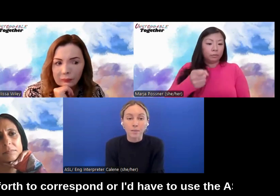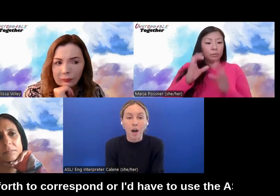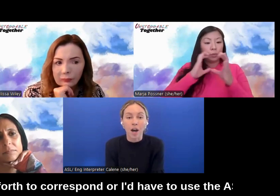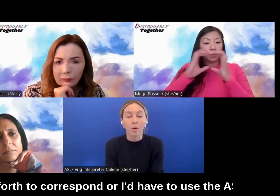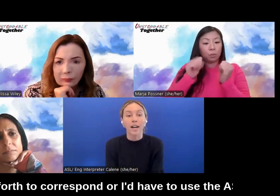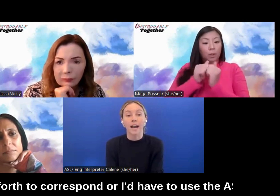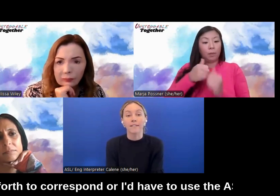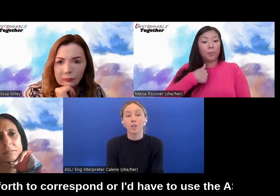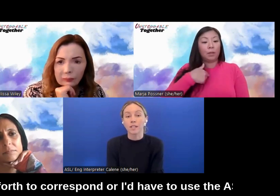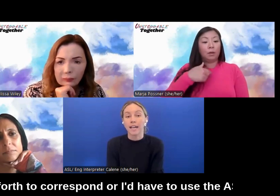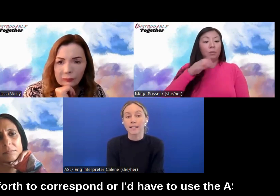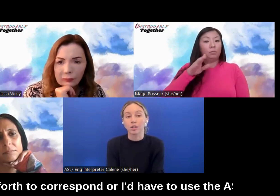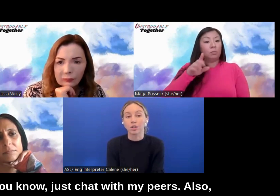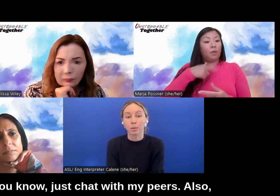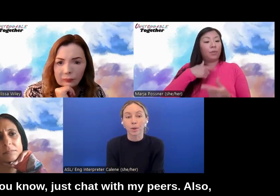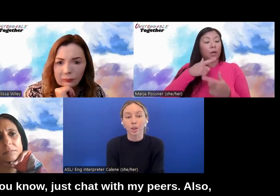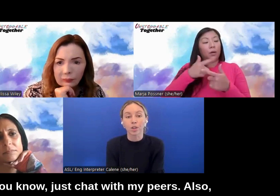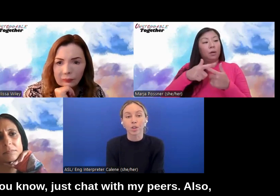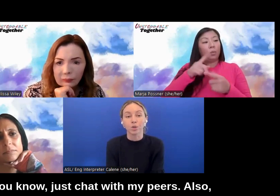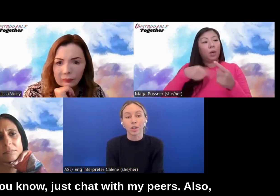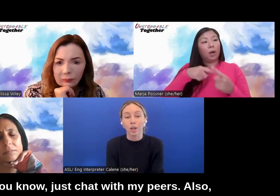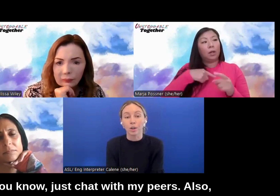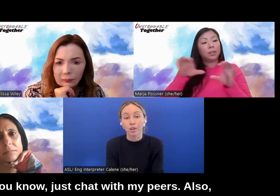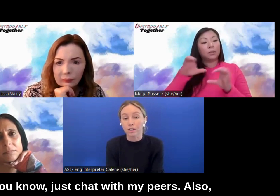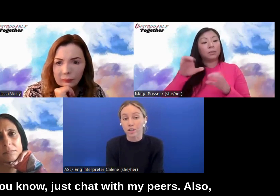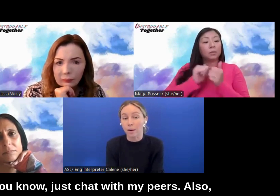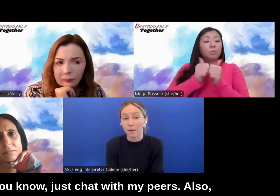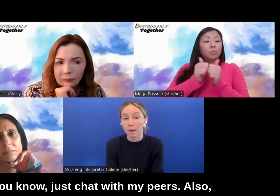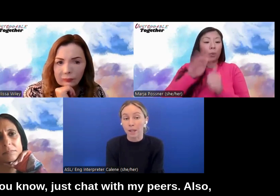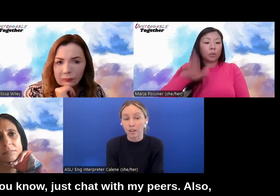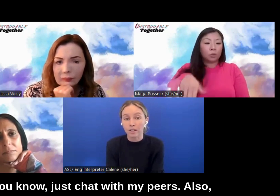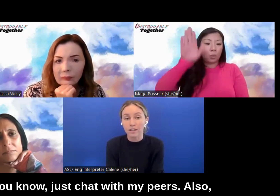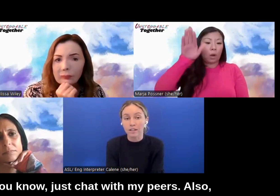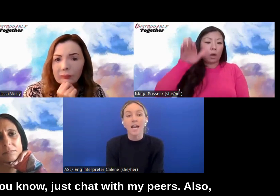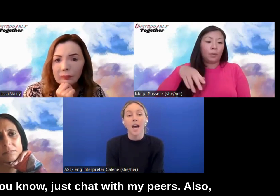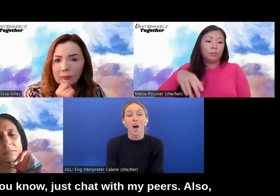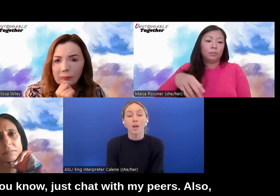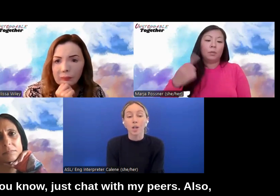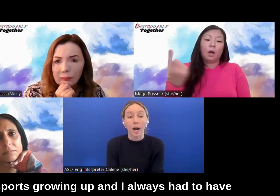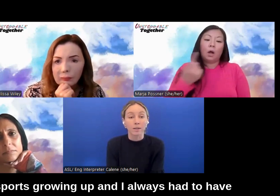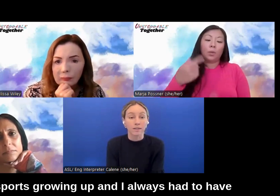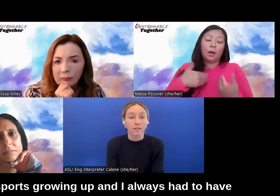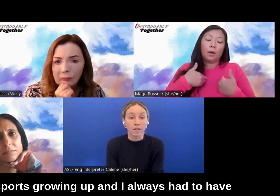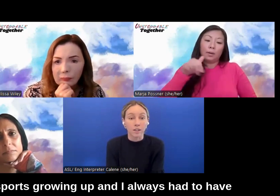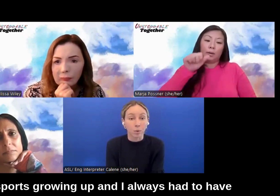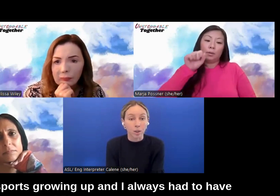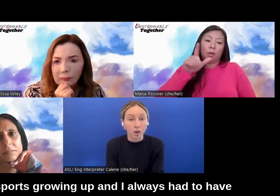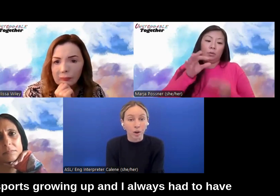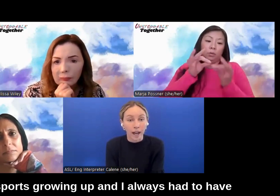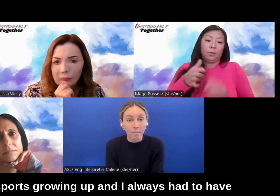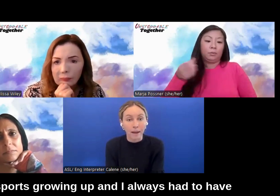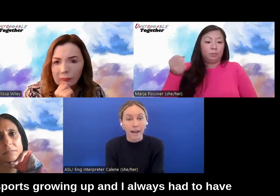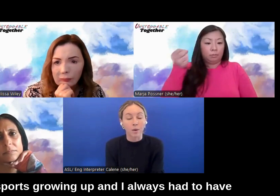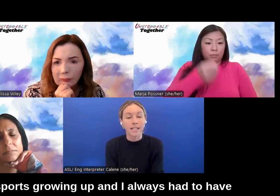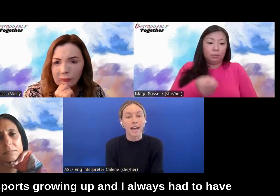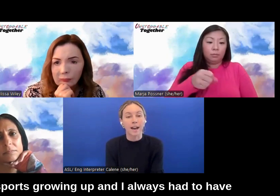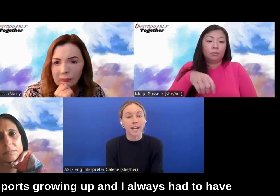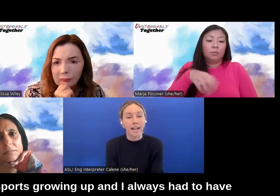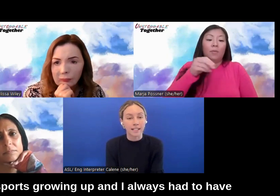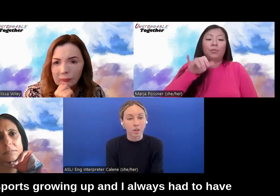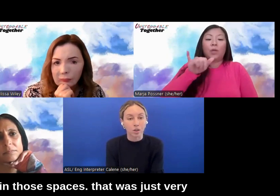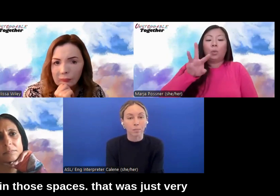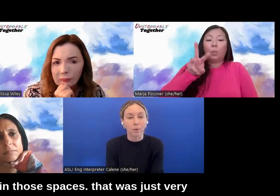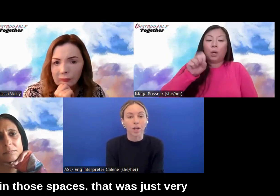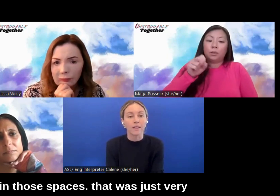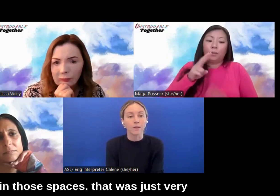forth to correspond, or I'd have to use the ASL interpreter to, just chat with my peers. Also, I was involved in sports growing up, and I always had to